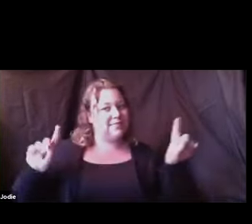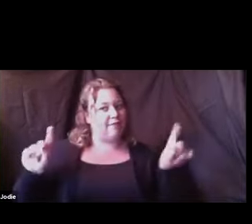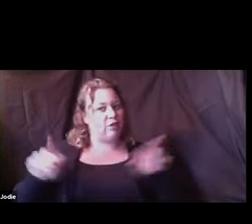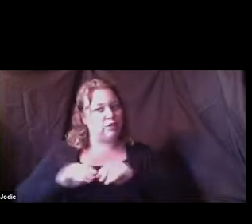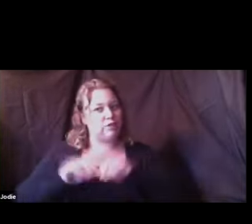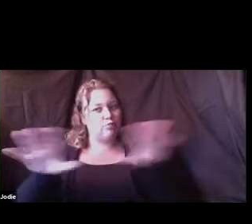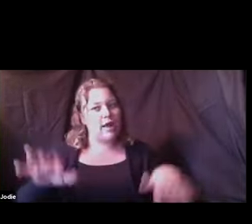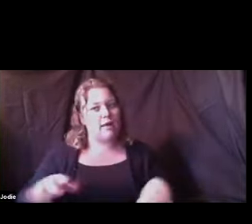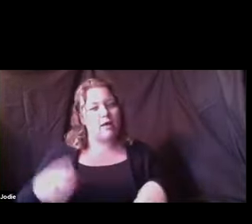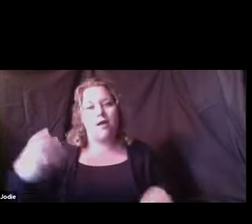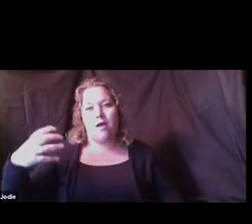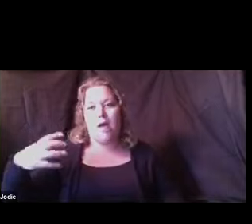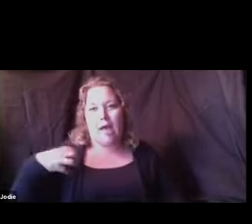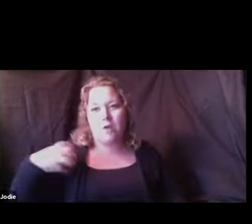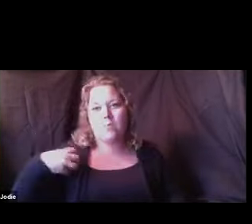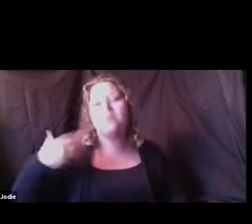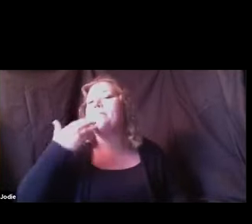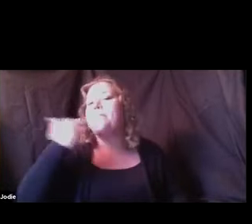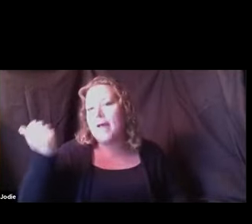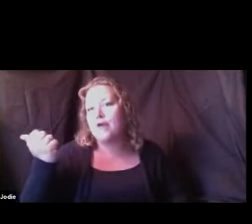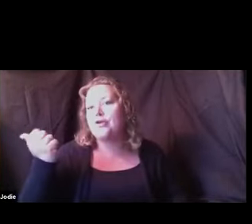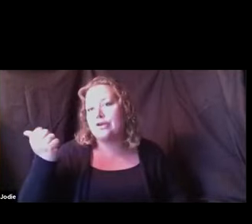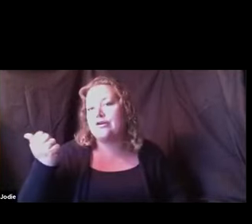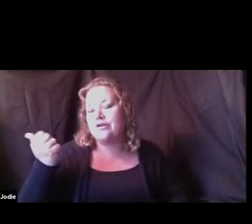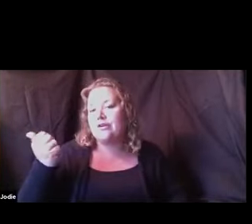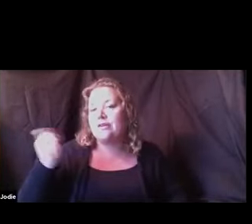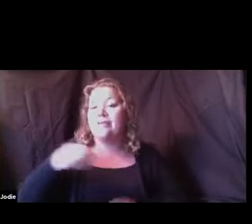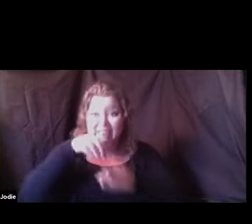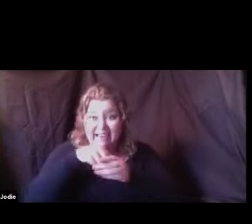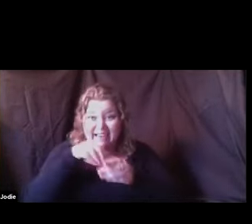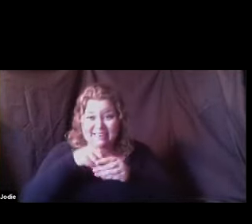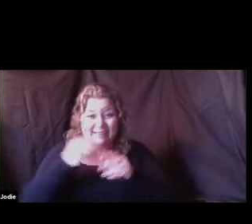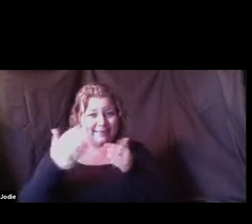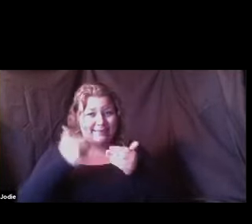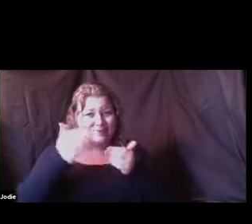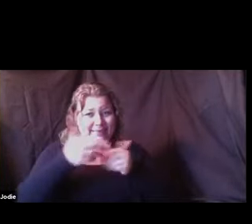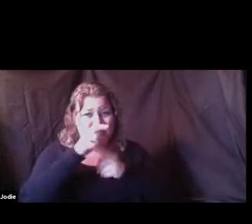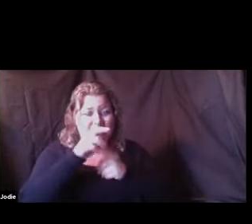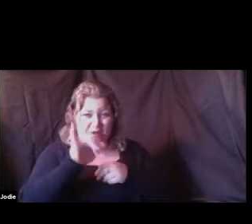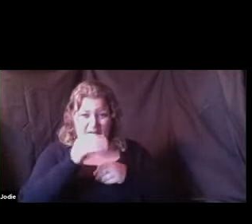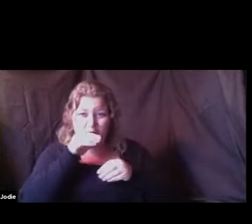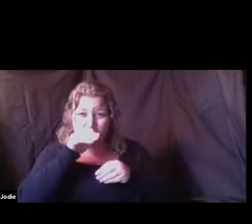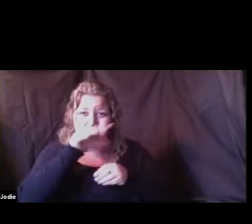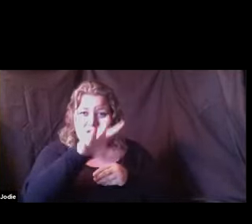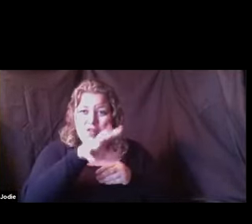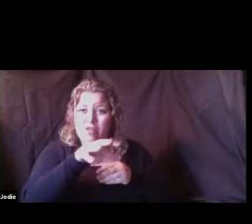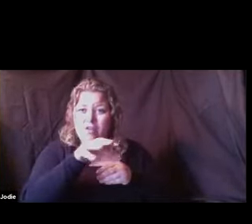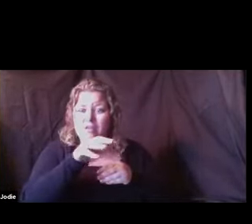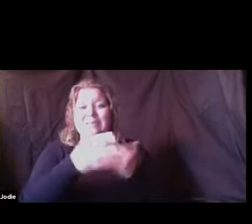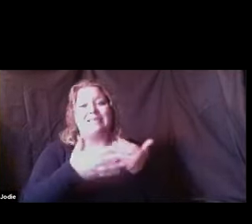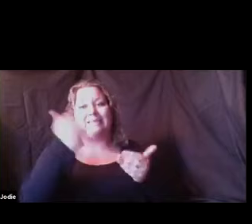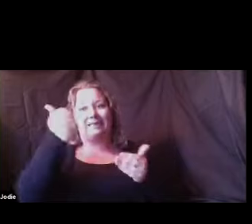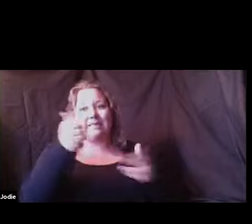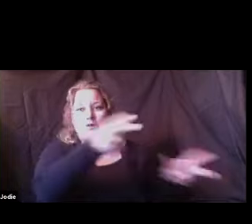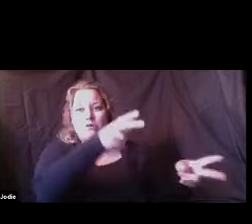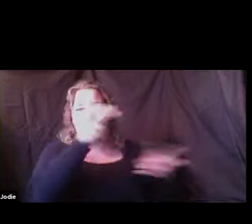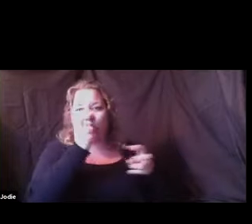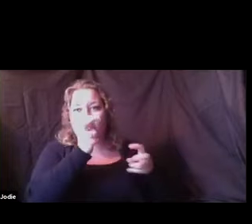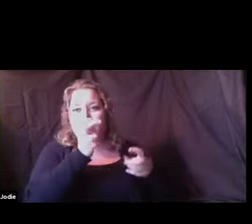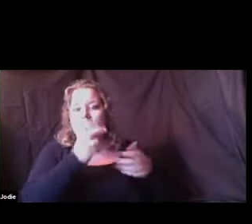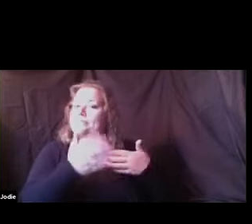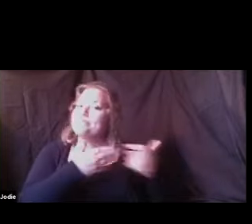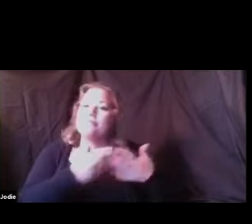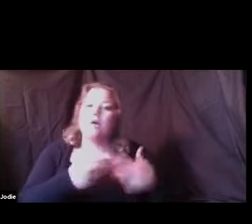virus's ability to travel when it's released in whatever form, either it be a sneeze or singing or coughing